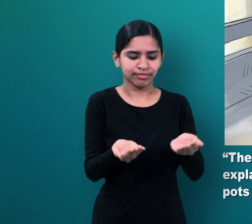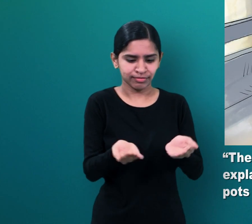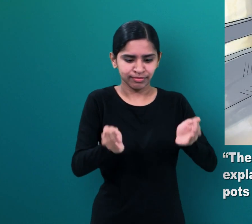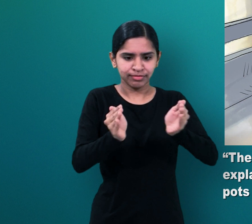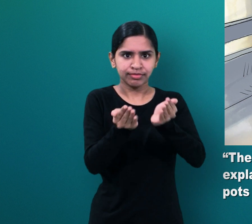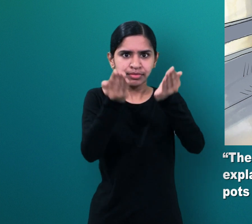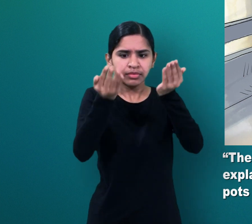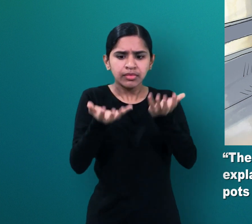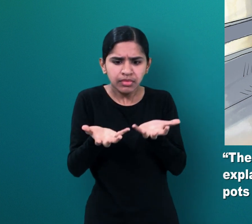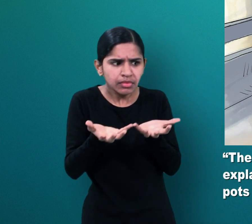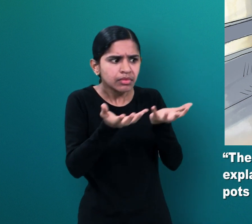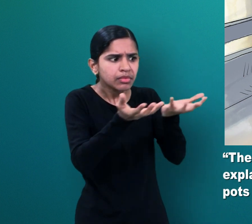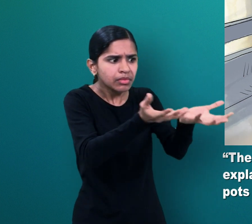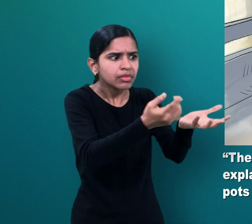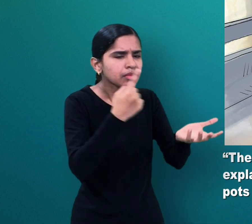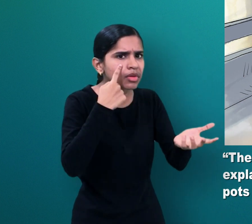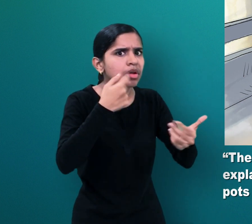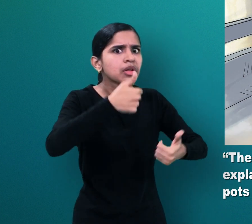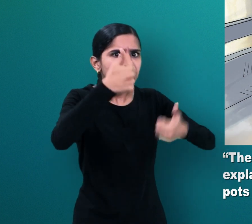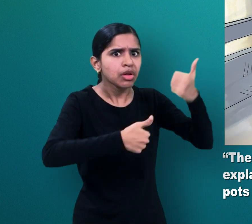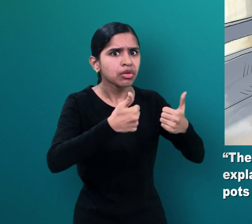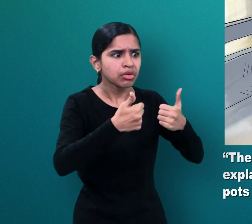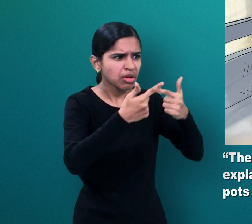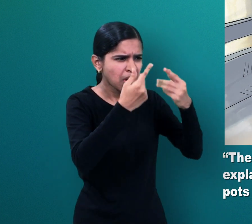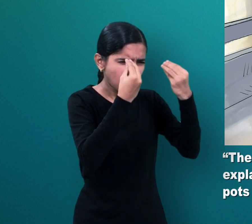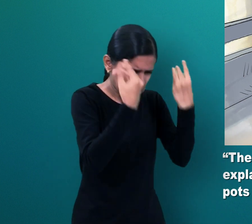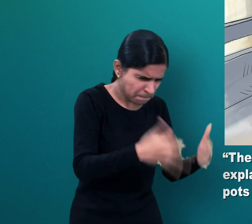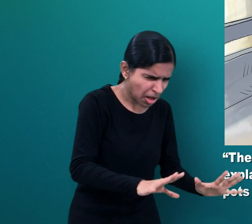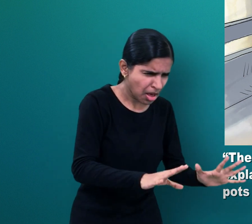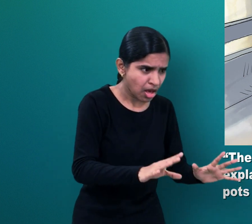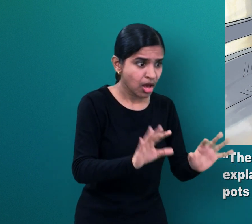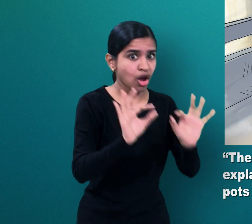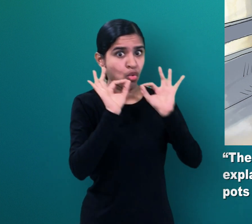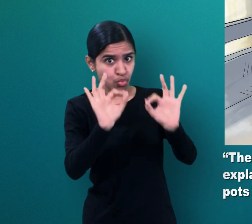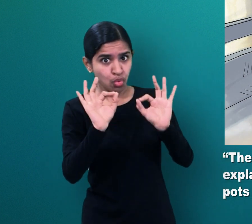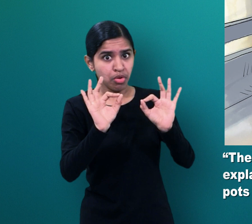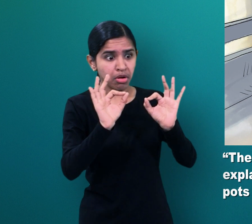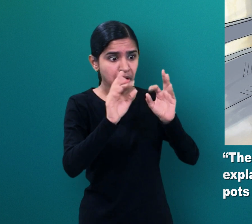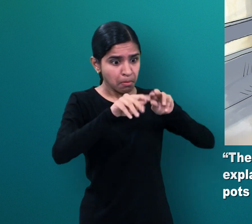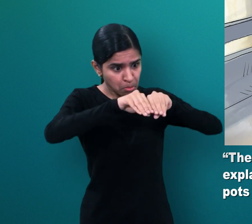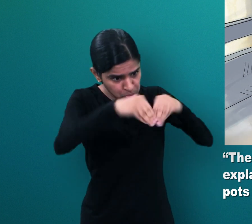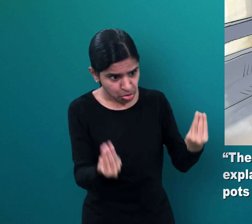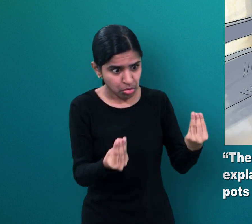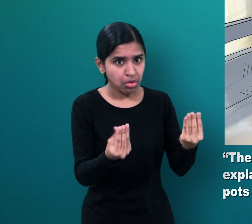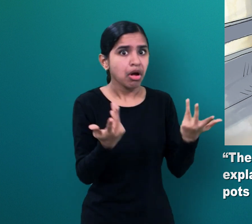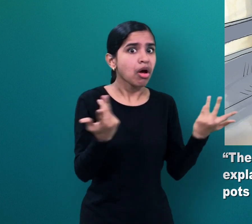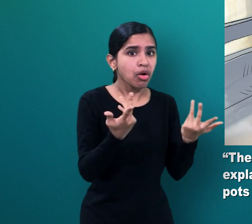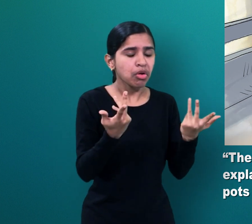clay pots, explained Ambi, as she took both her and Aski's pots to the fireplace, where